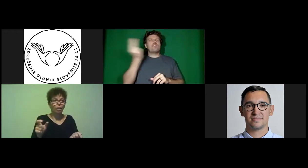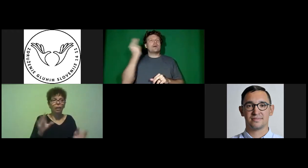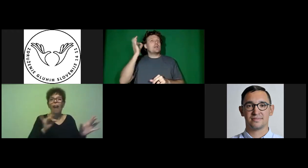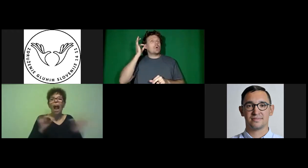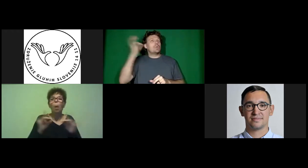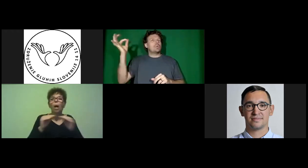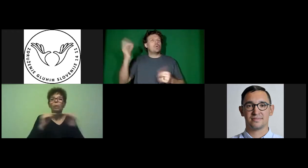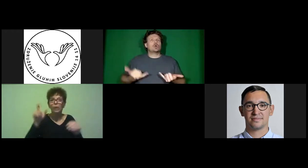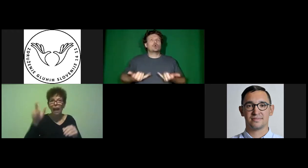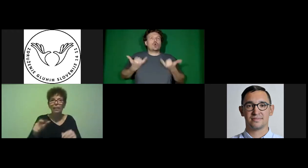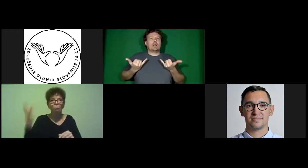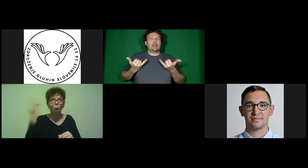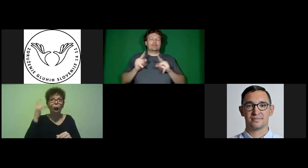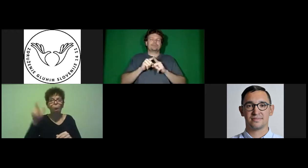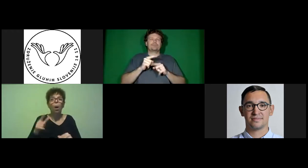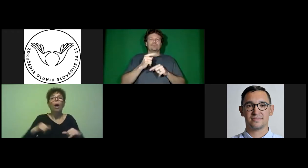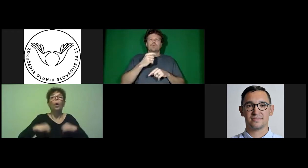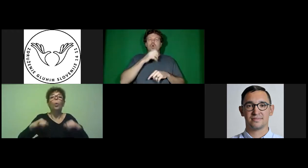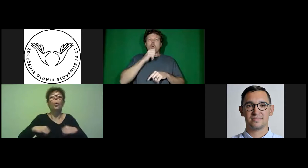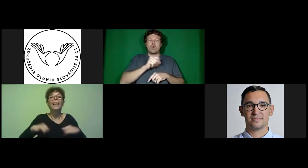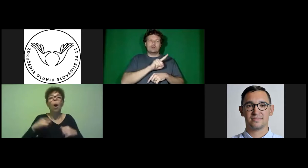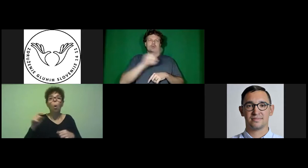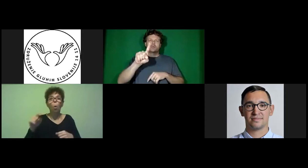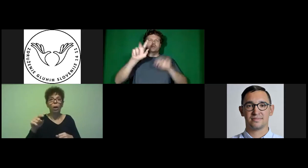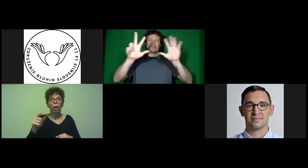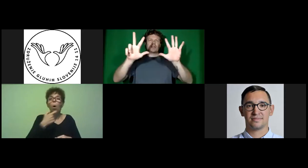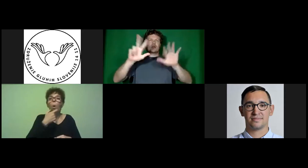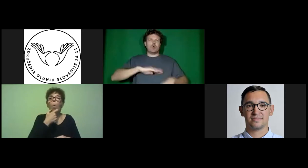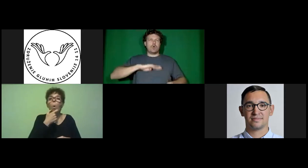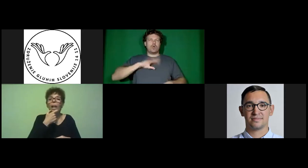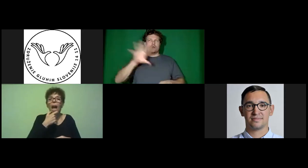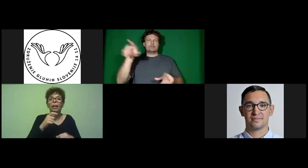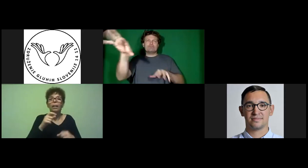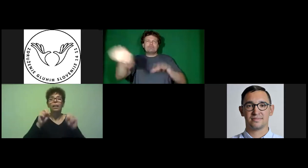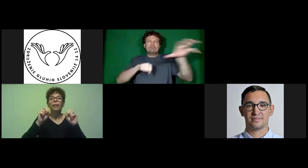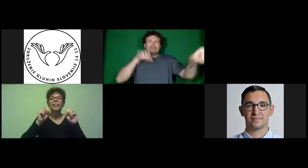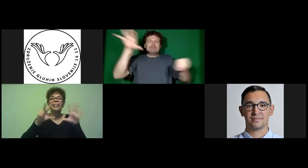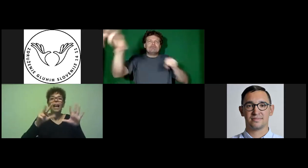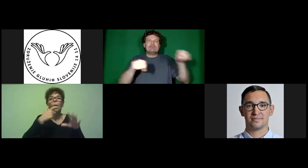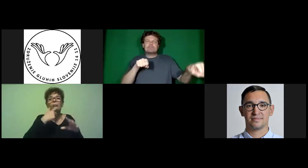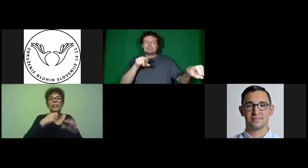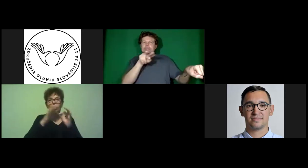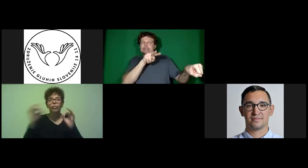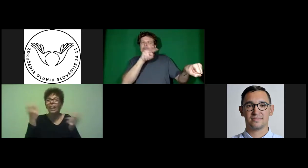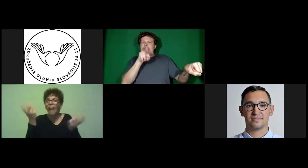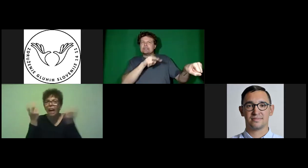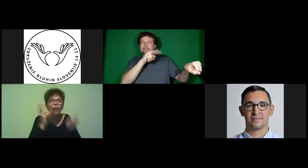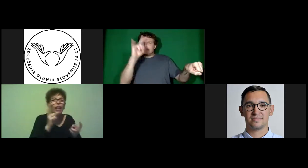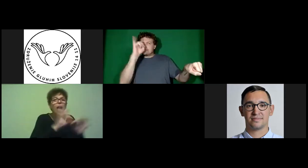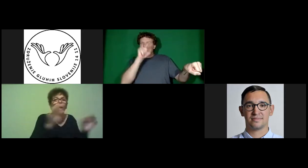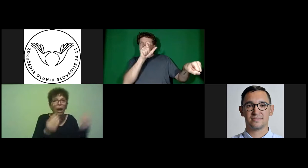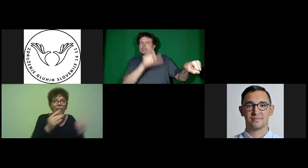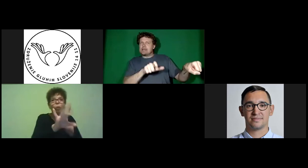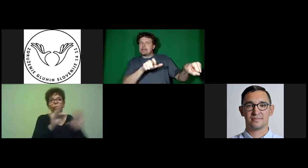A coach responsible for selecting the Slovenian youth team, the under 18 team. He was